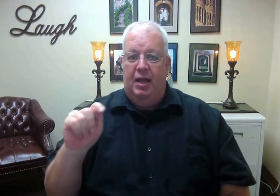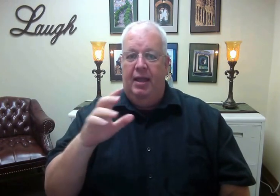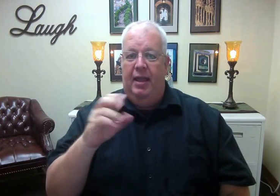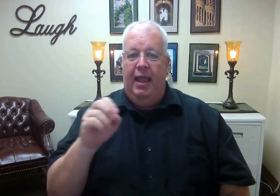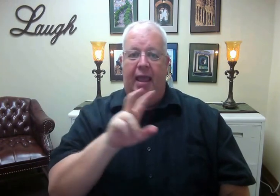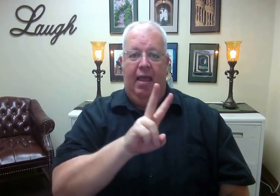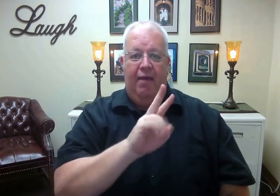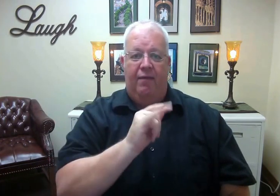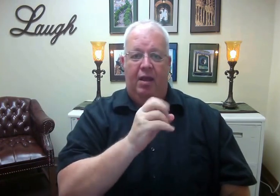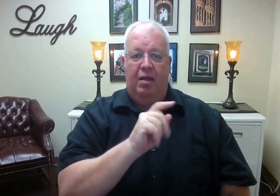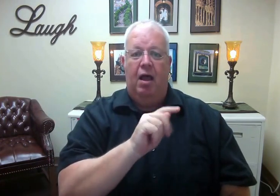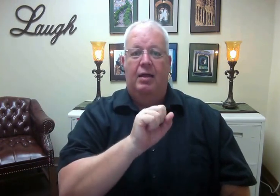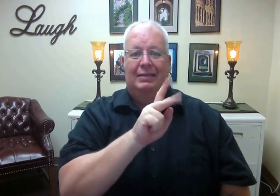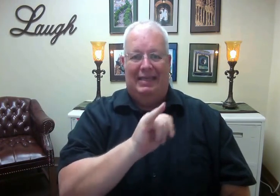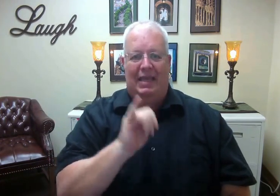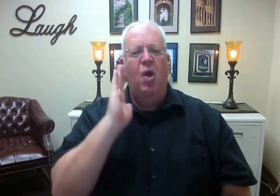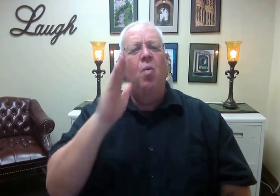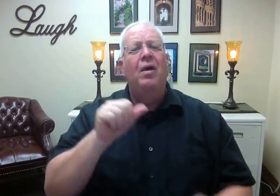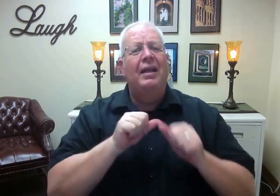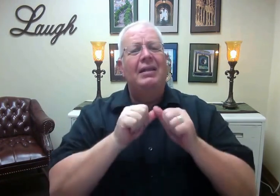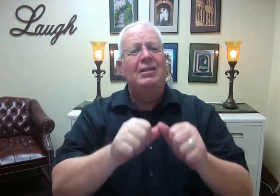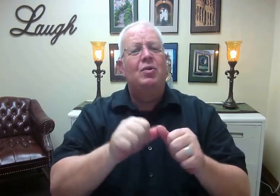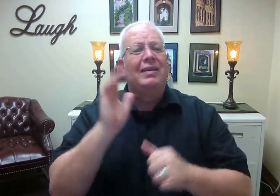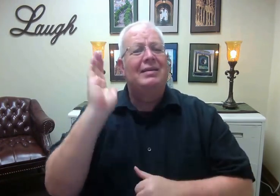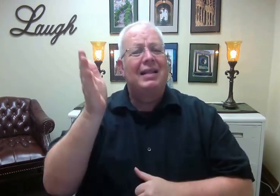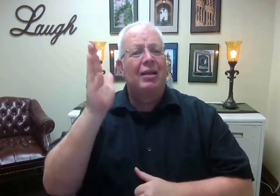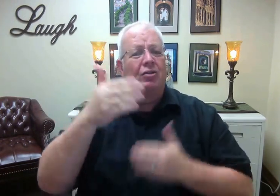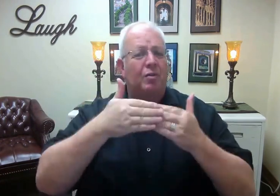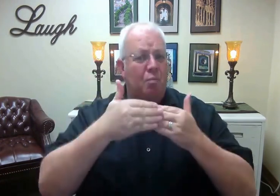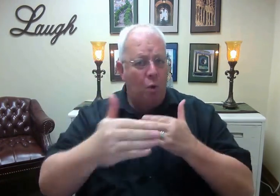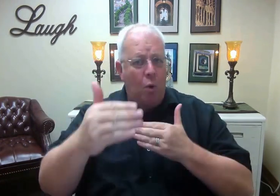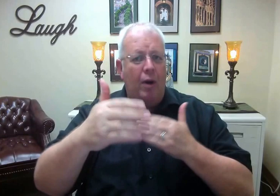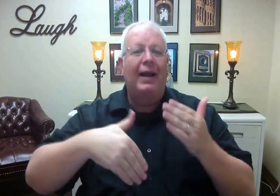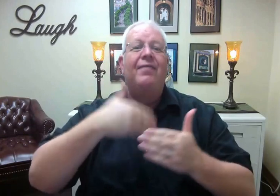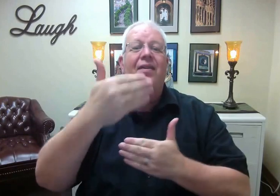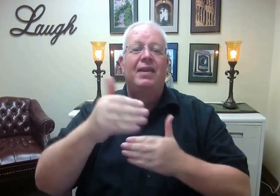and we'll continue further into this lecture in the next class.